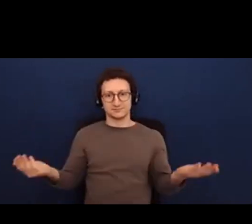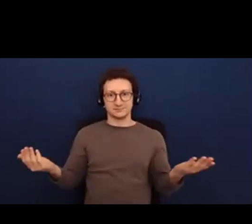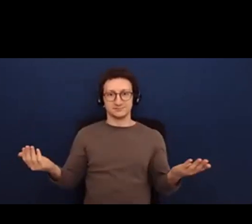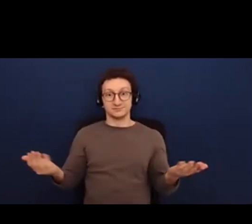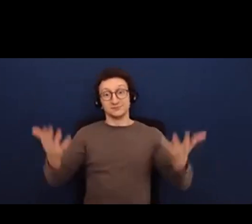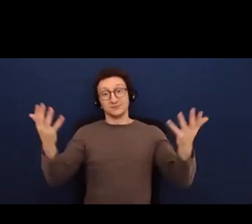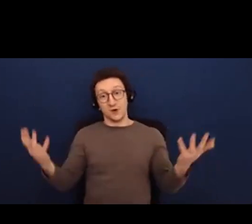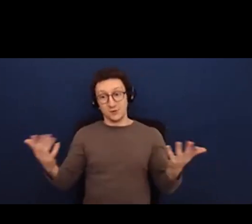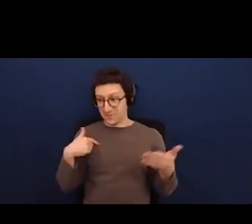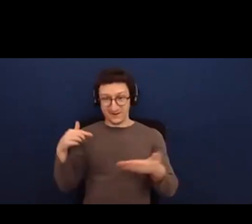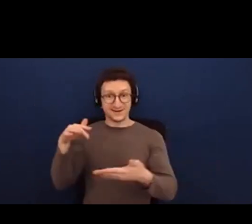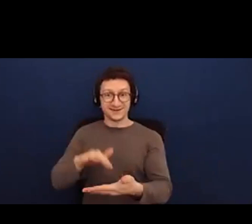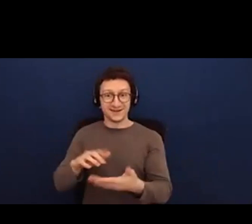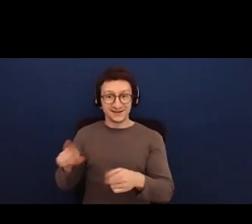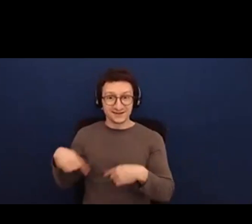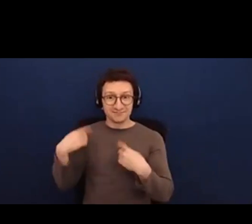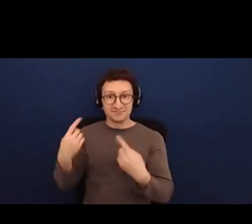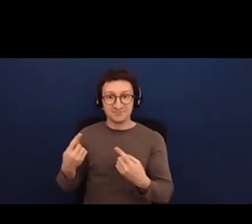involved.